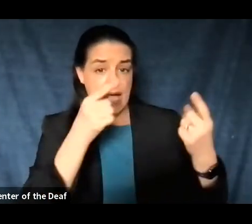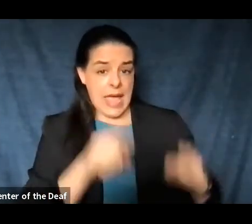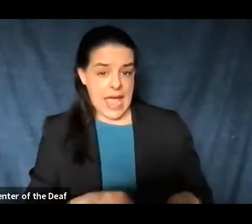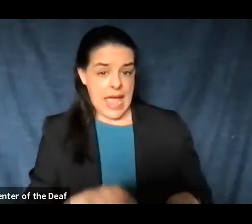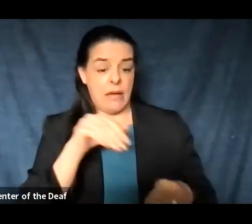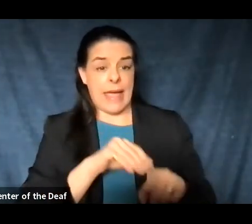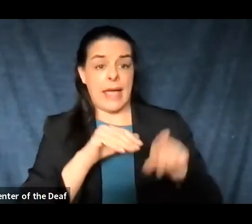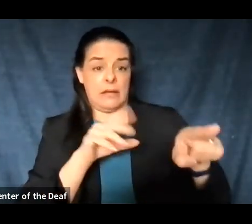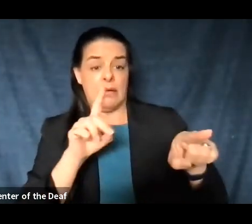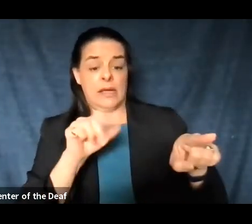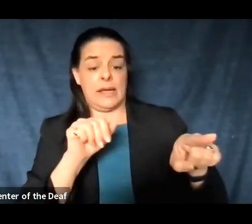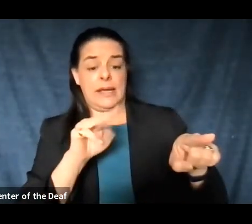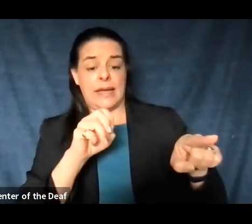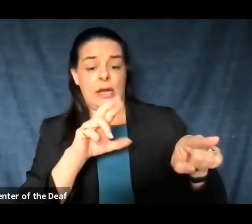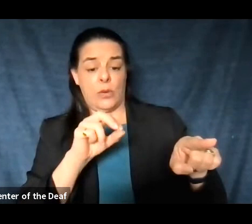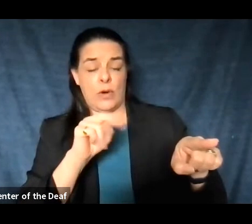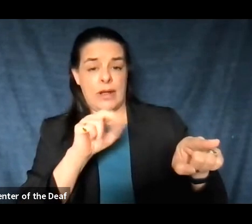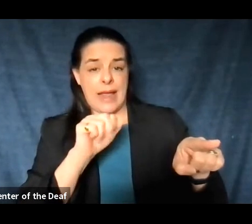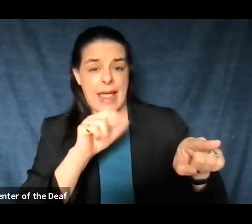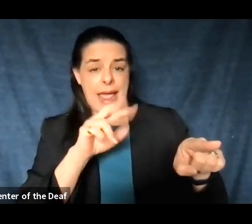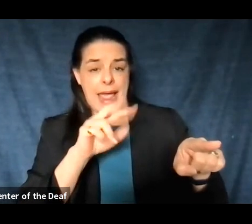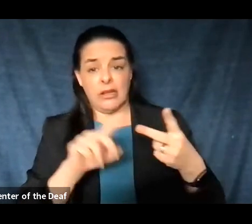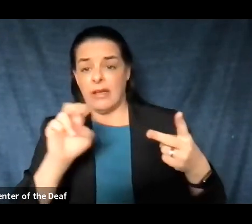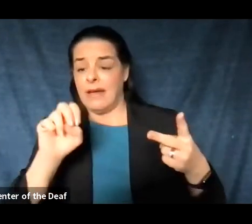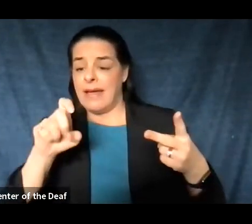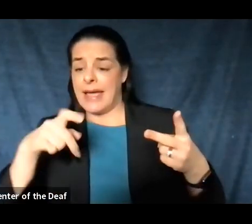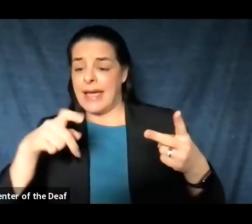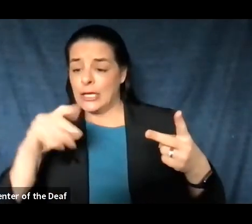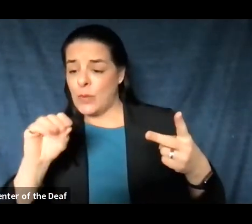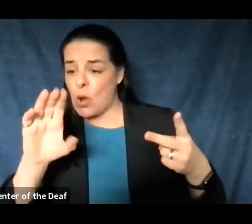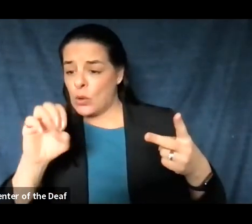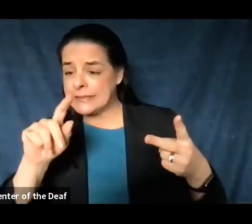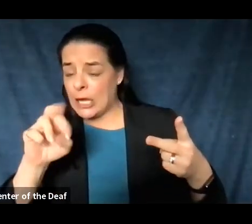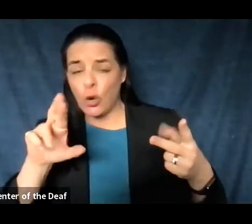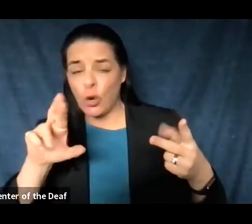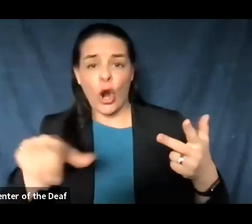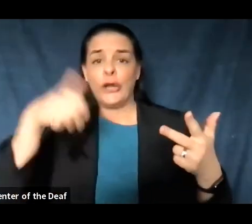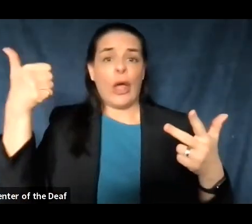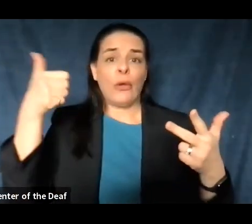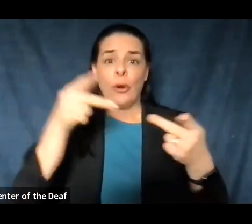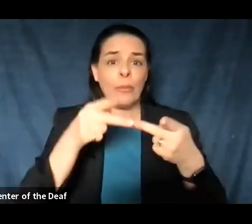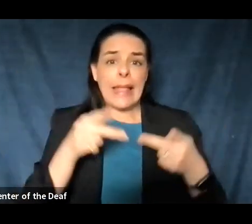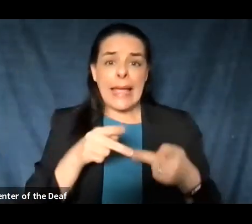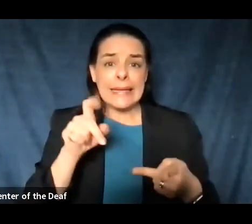Dameron Avenue, the Expo Center, some new centralized site? Yes.